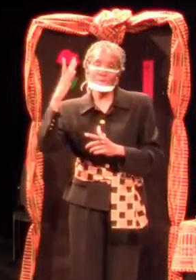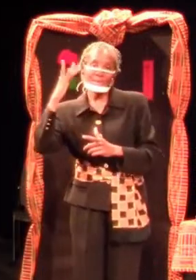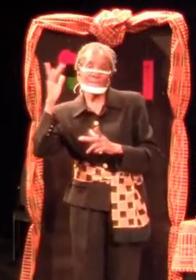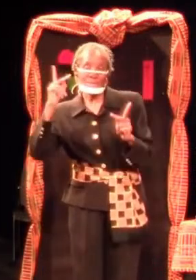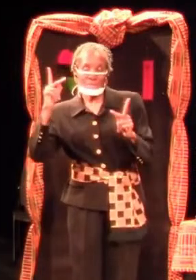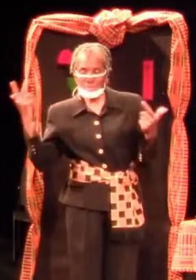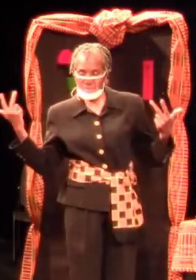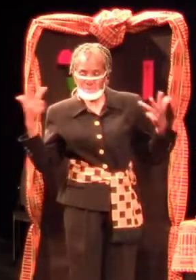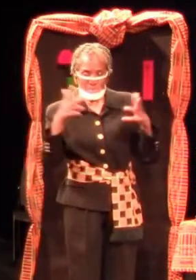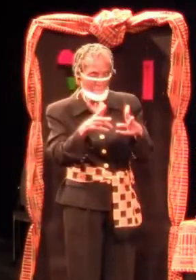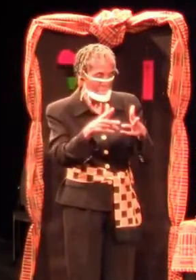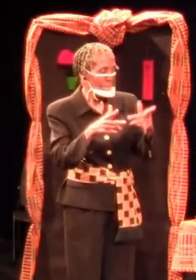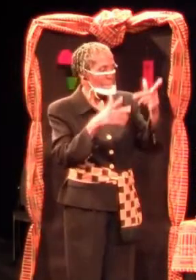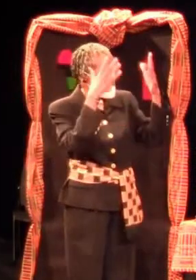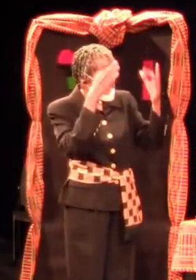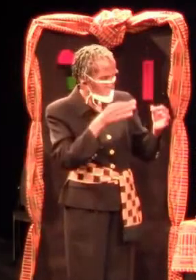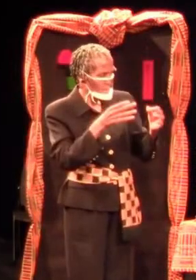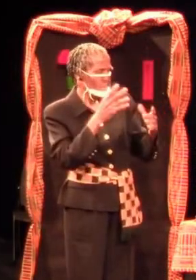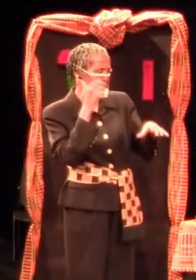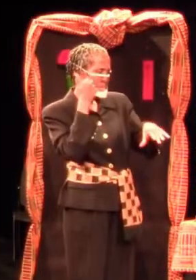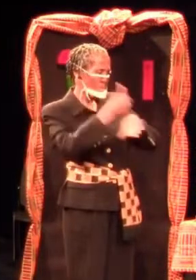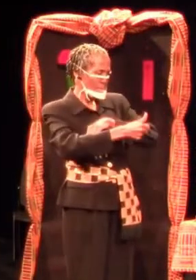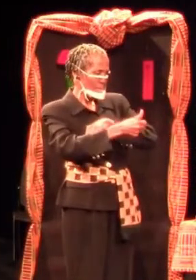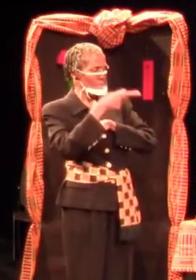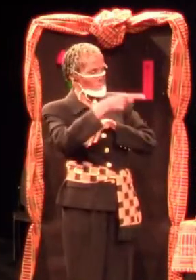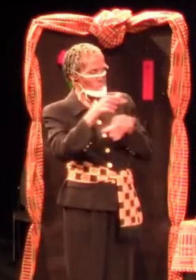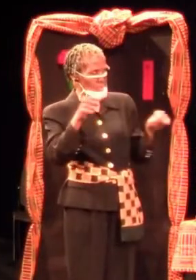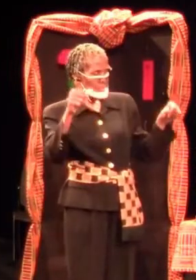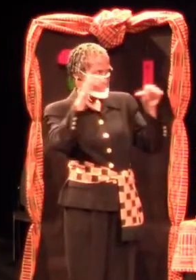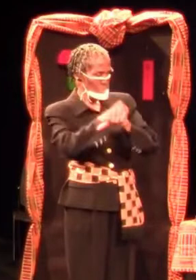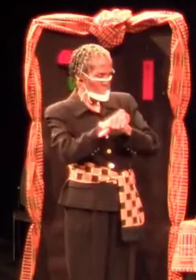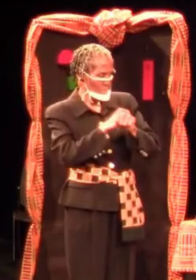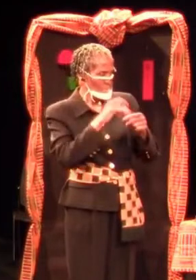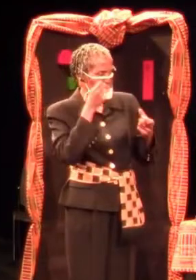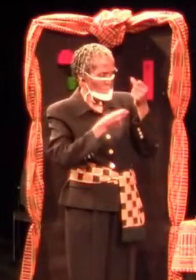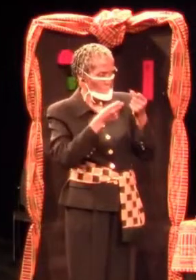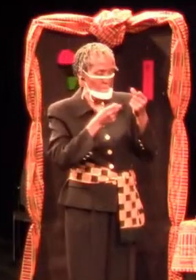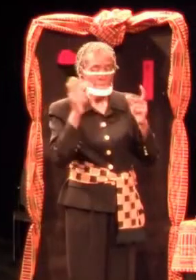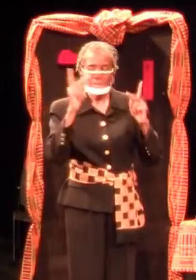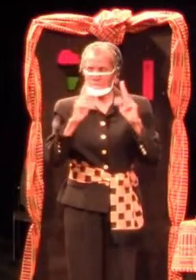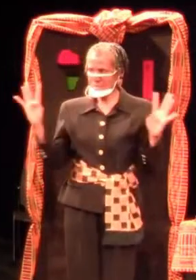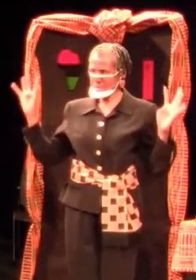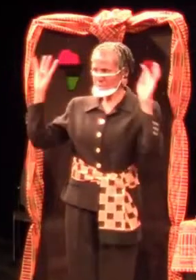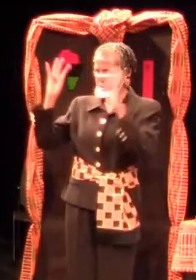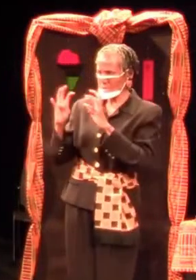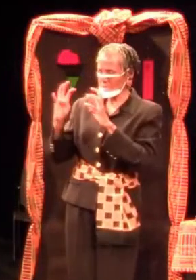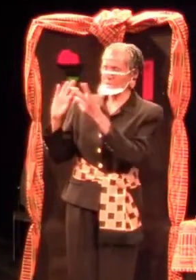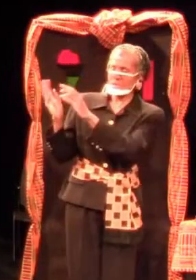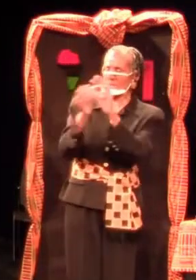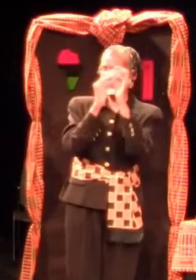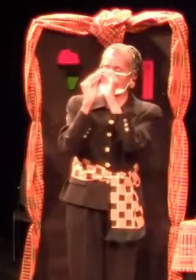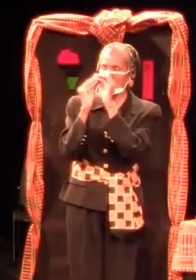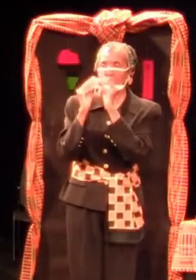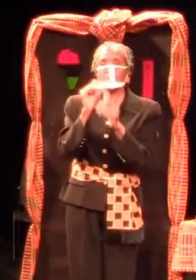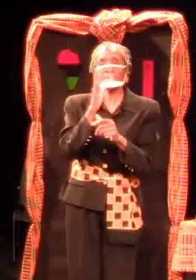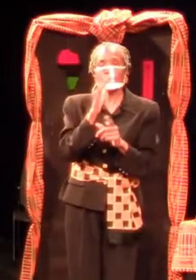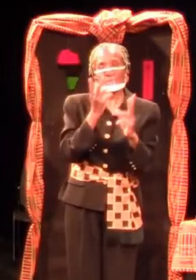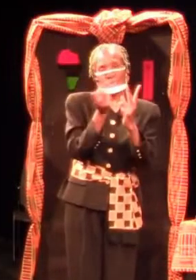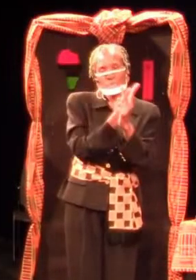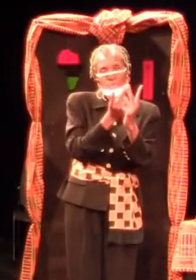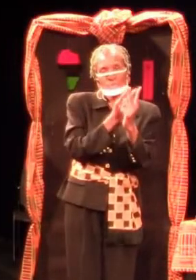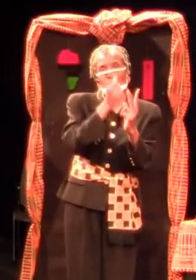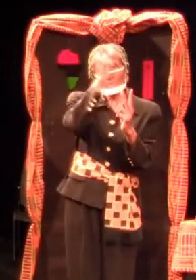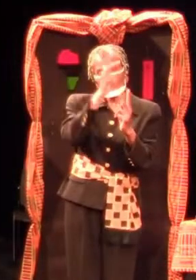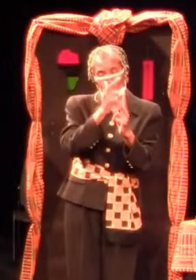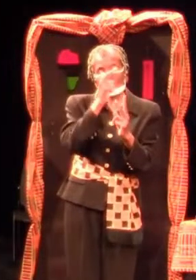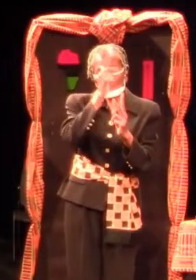Highway Patrolmen and charged with drunk driving. There was a scuffle and a crowd gathered. The mother of the 2, their brothers,